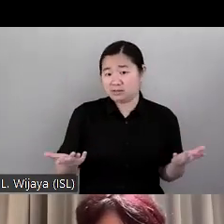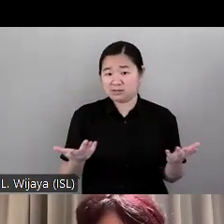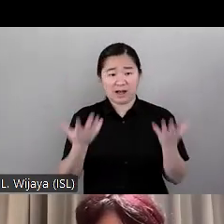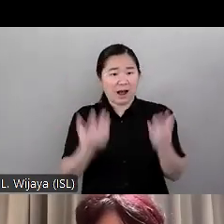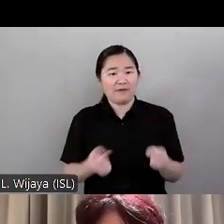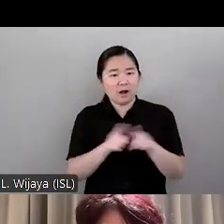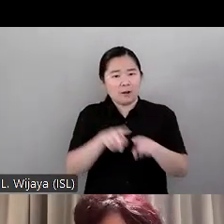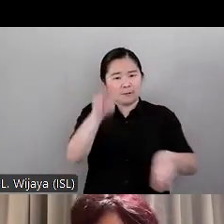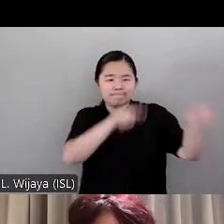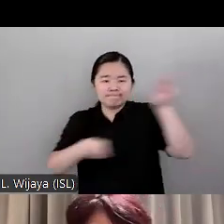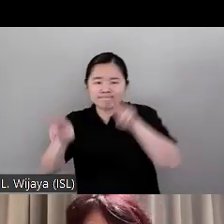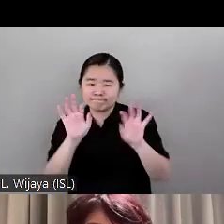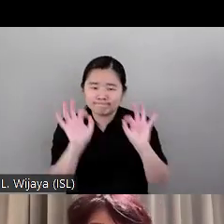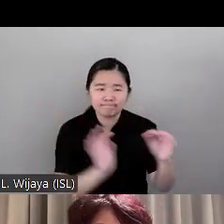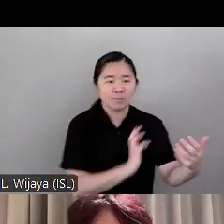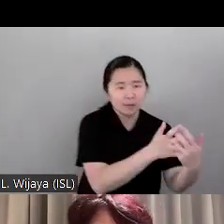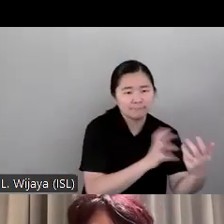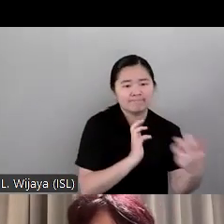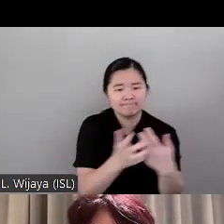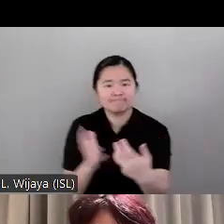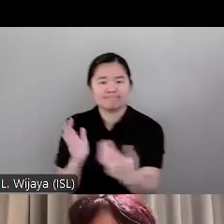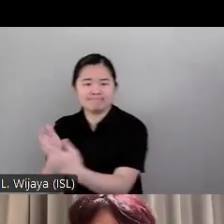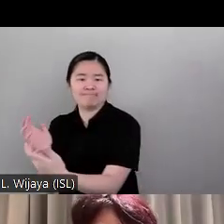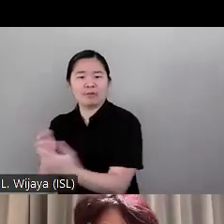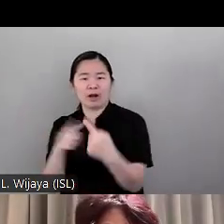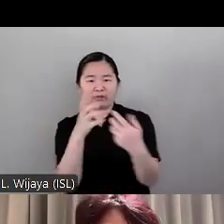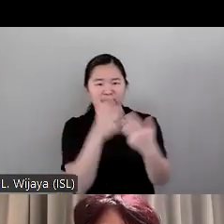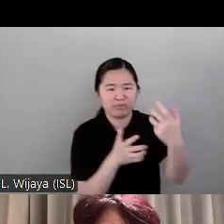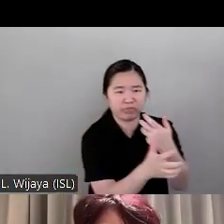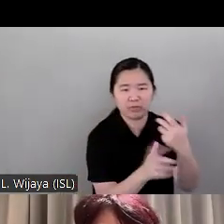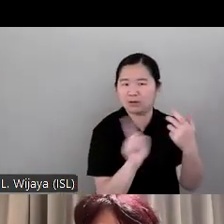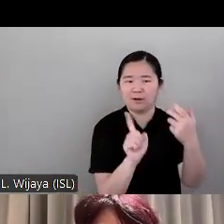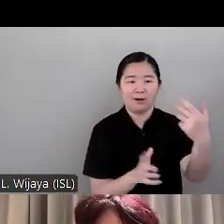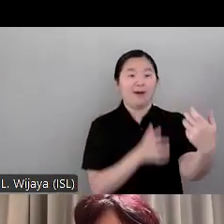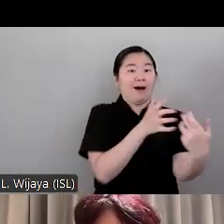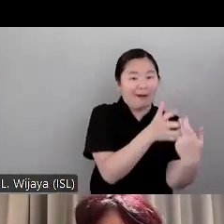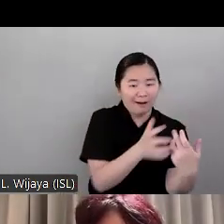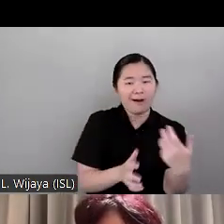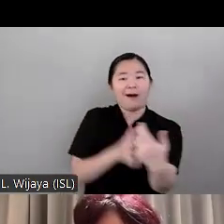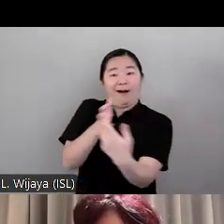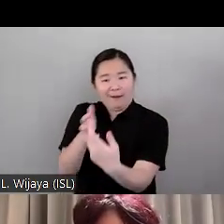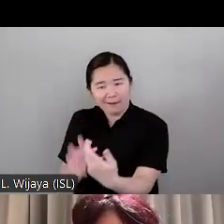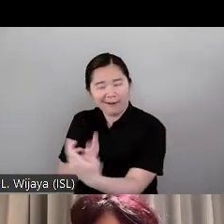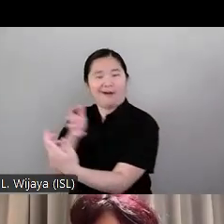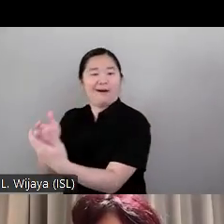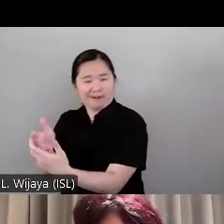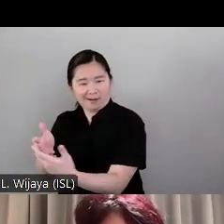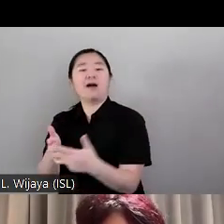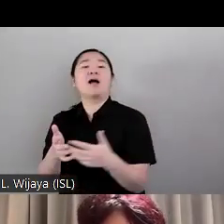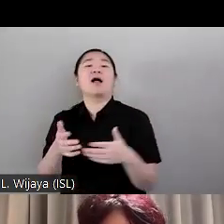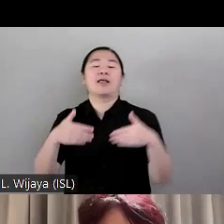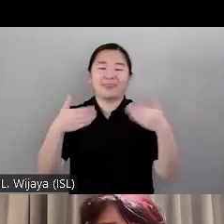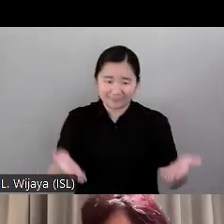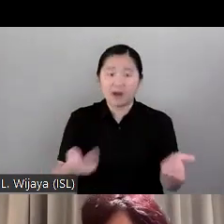program. So again, these are very top level bullet points. I really encourage you to download the resource and read